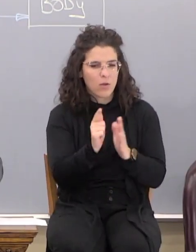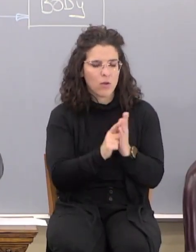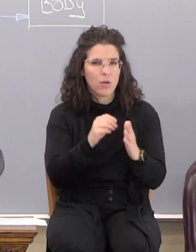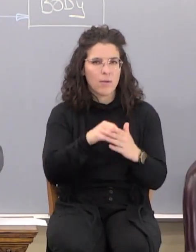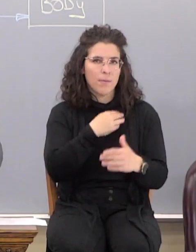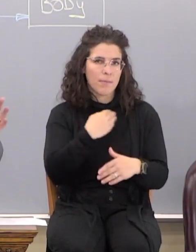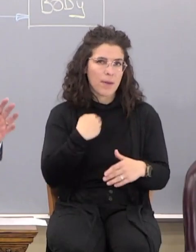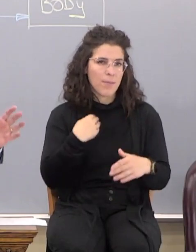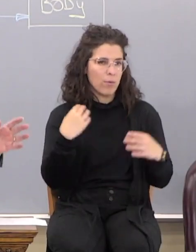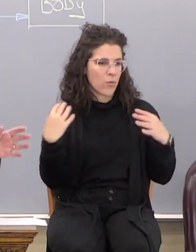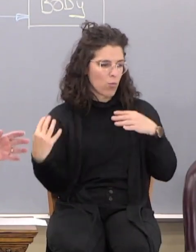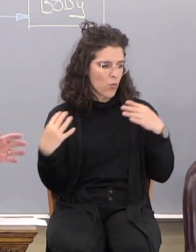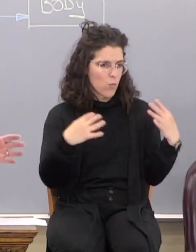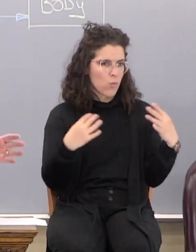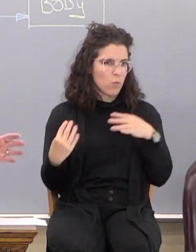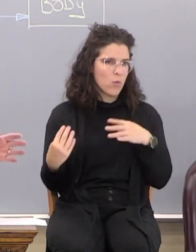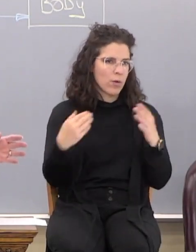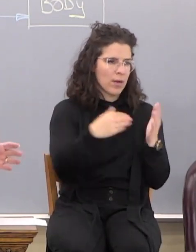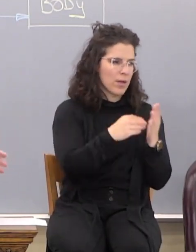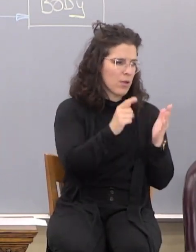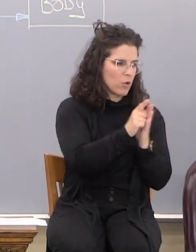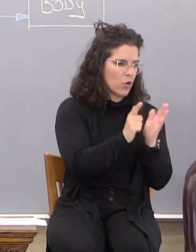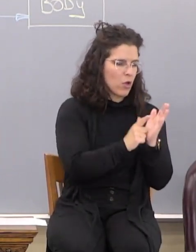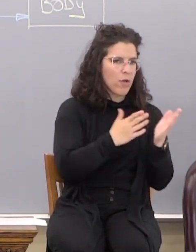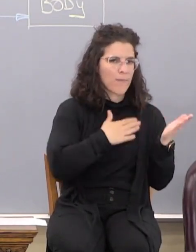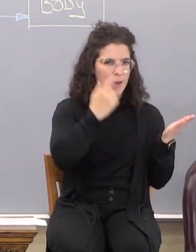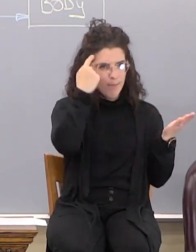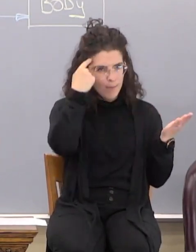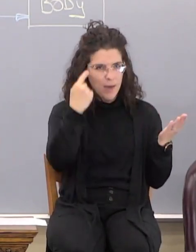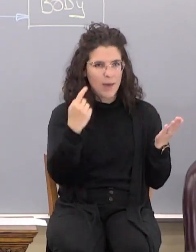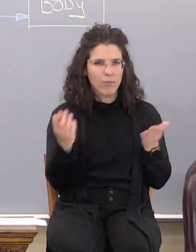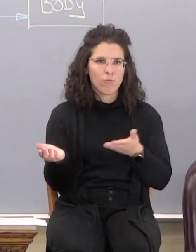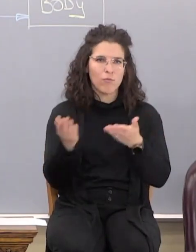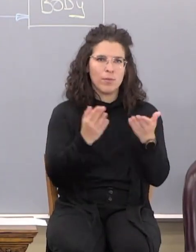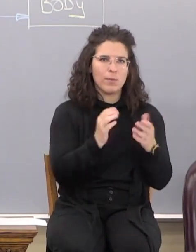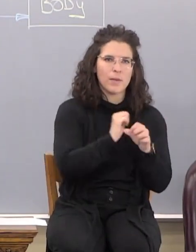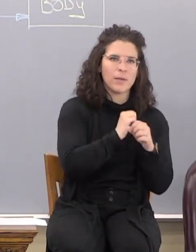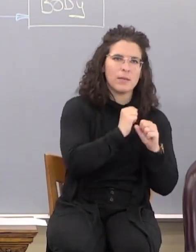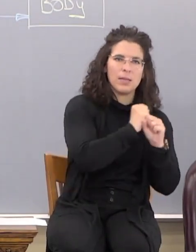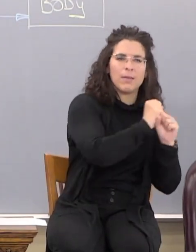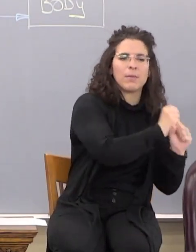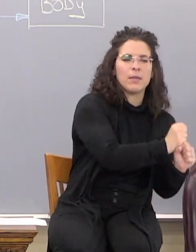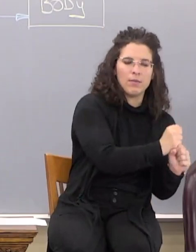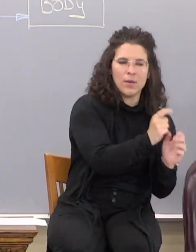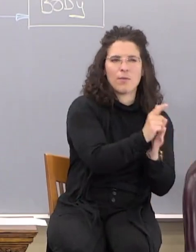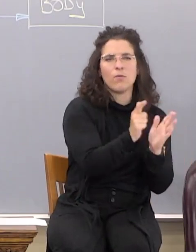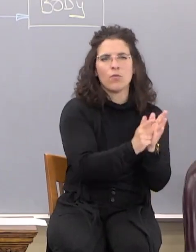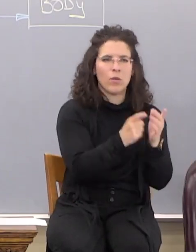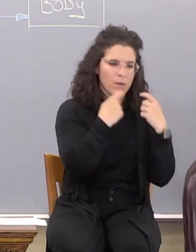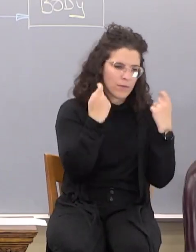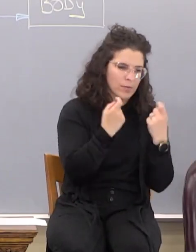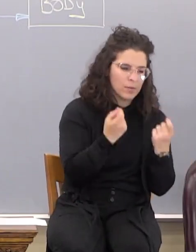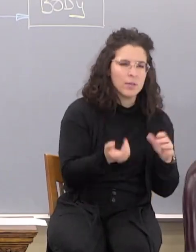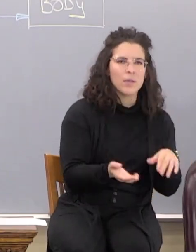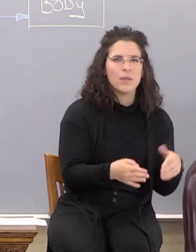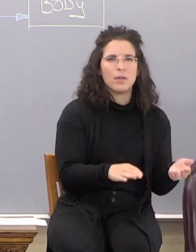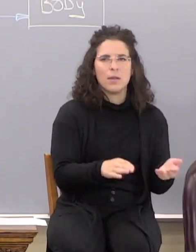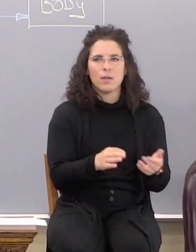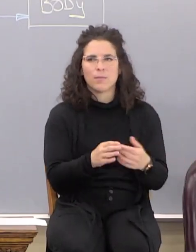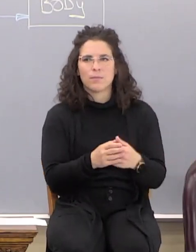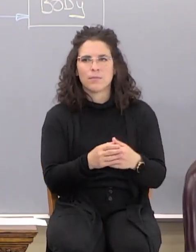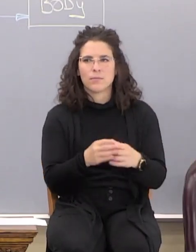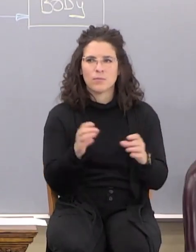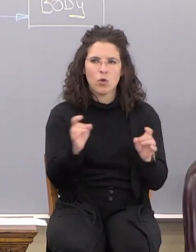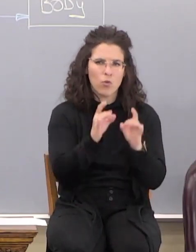members, warring against the law of my mind, bringing me into captivity to the law of sin and death, which is in my members.